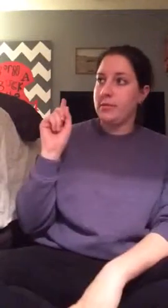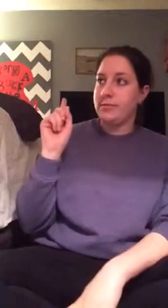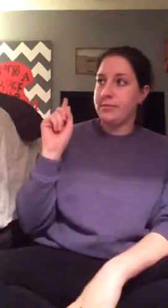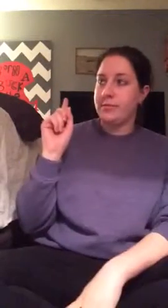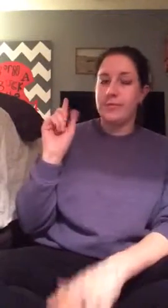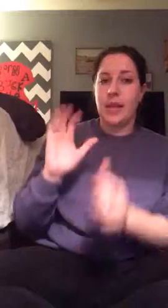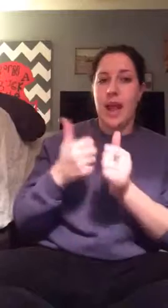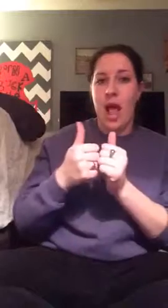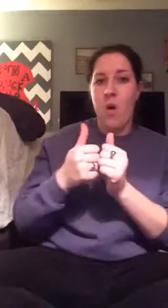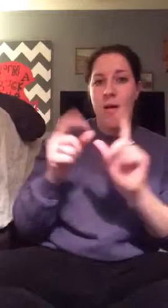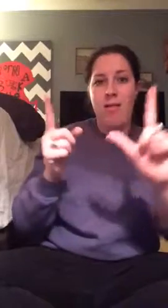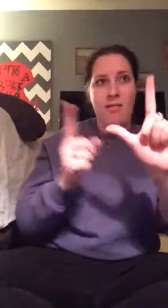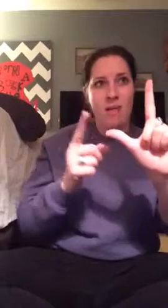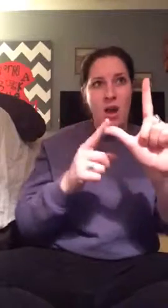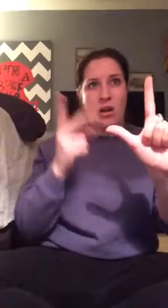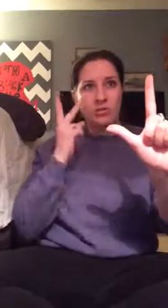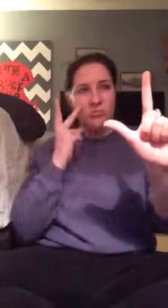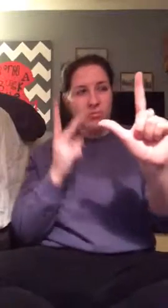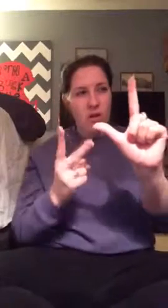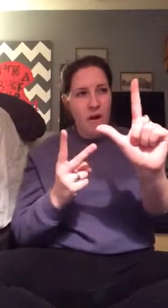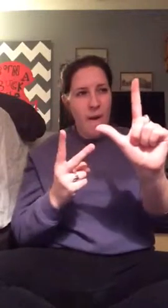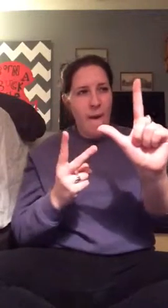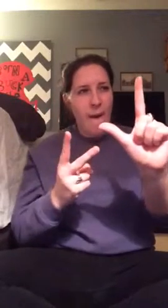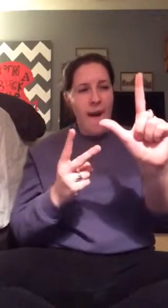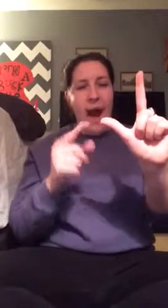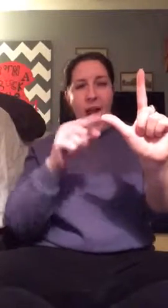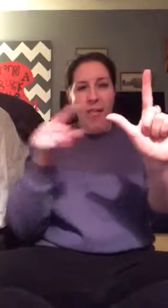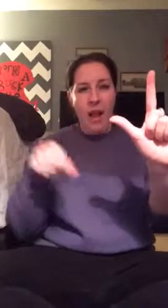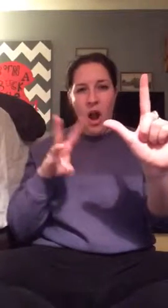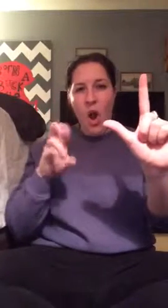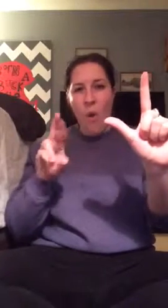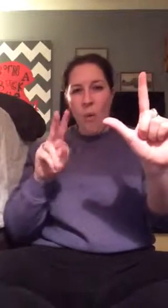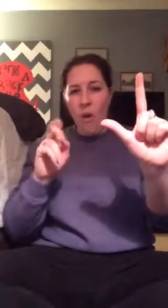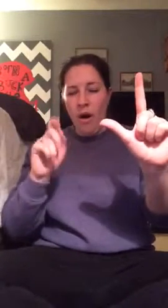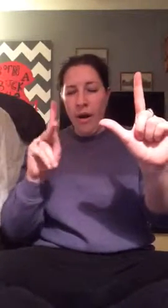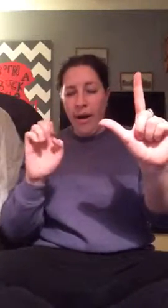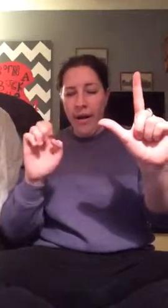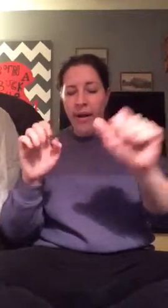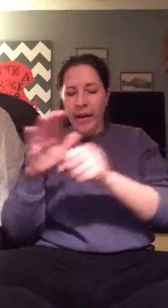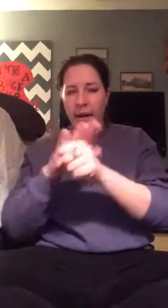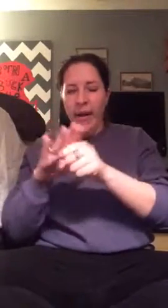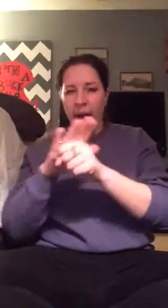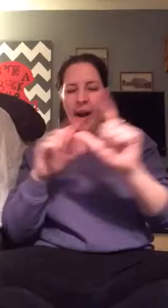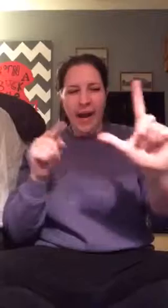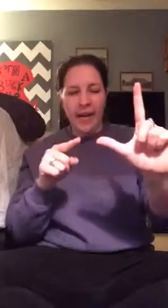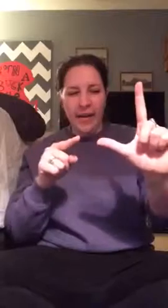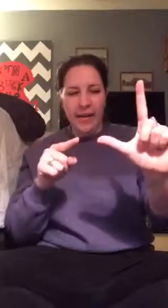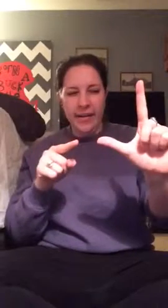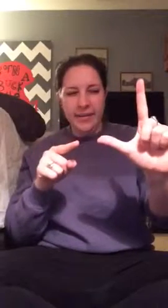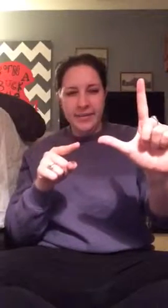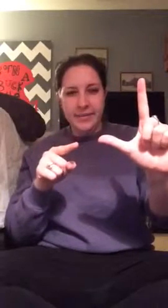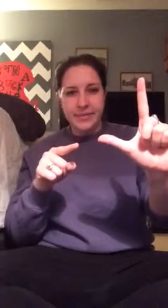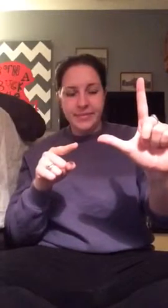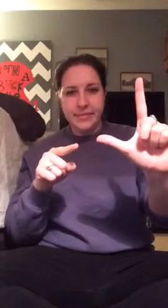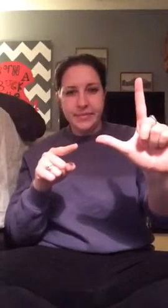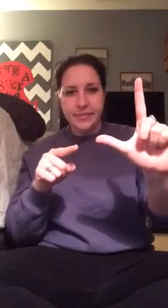stimuli, and then whatever Wernicke's area is telling, oh, these graphemes correspond to these phonemes together form these